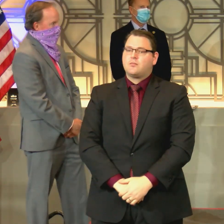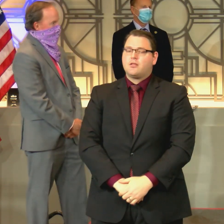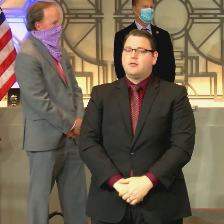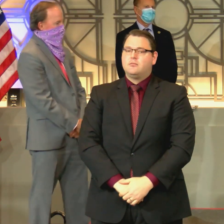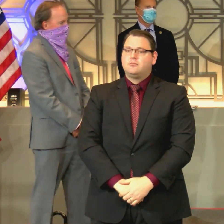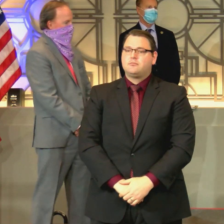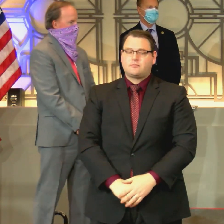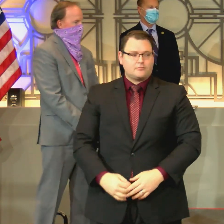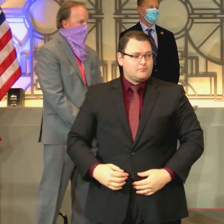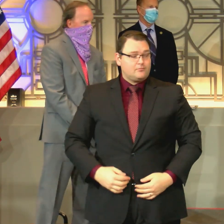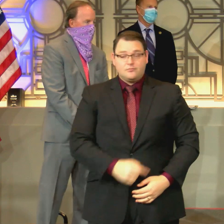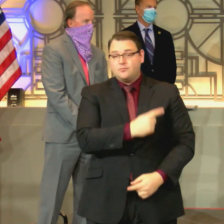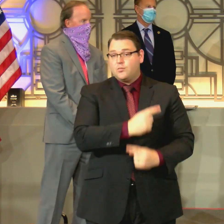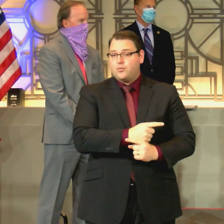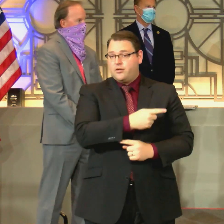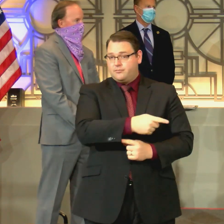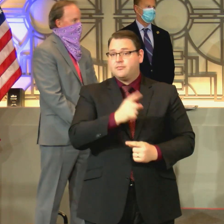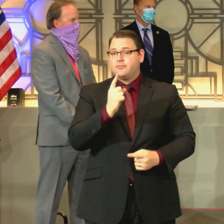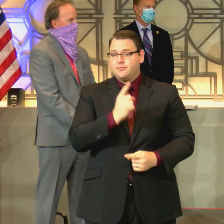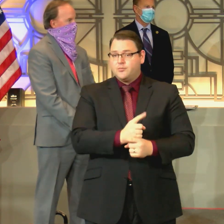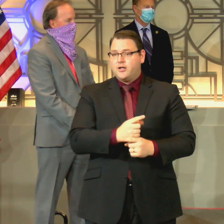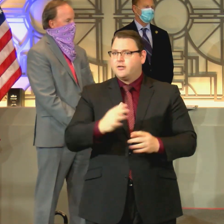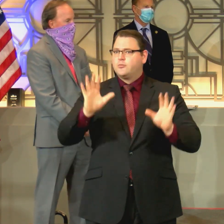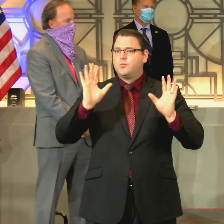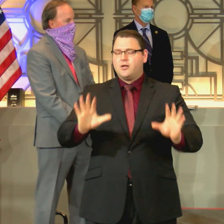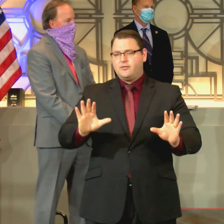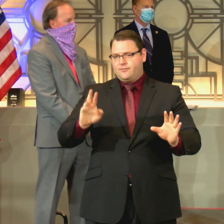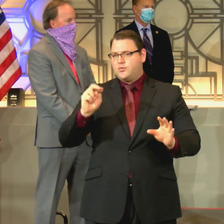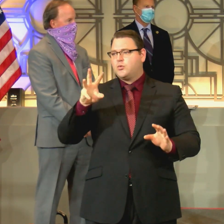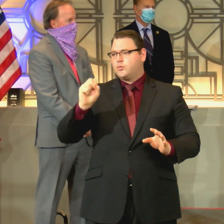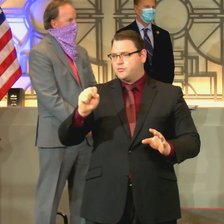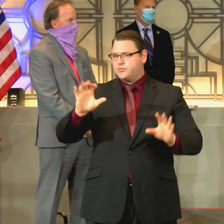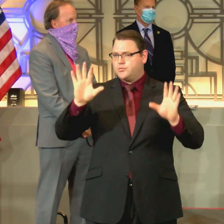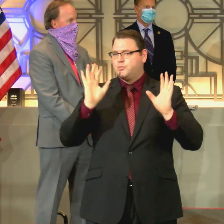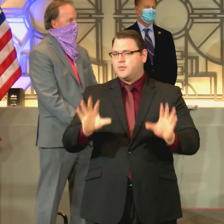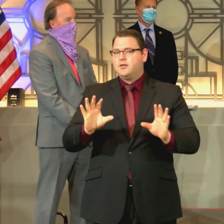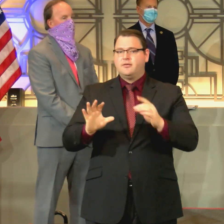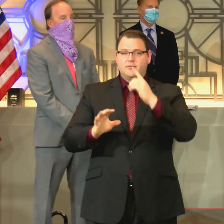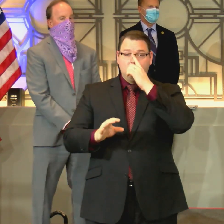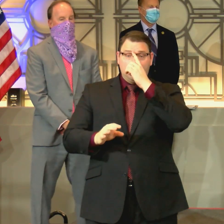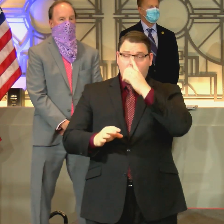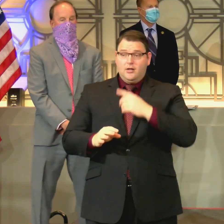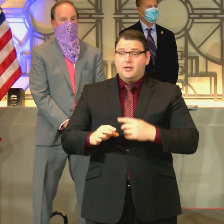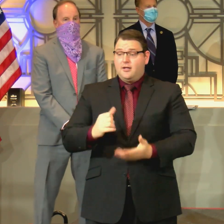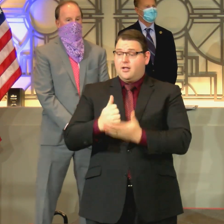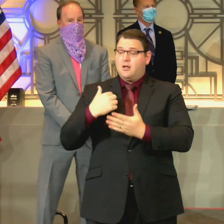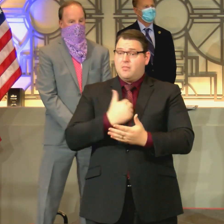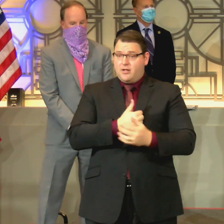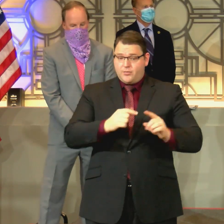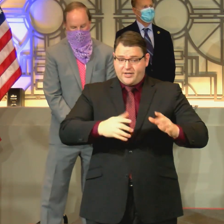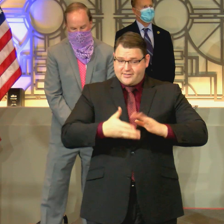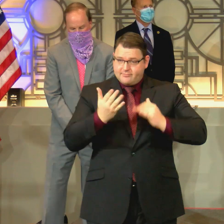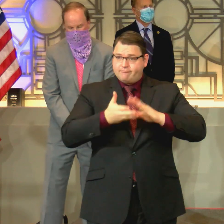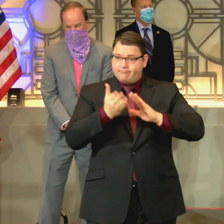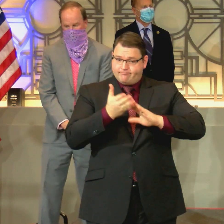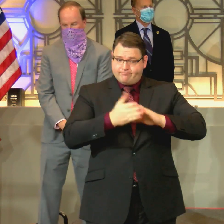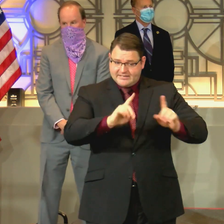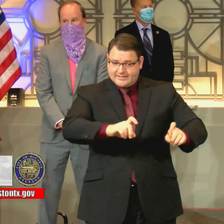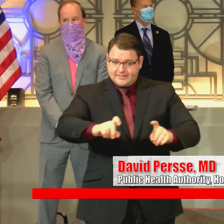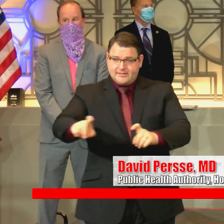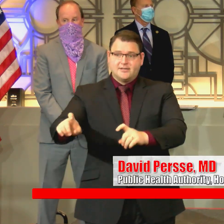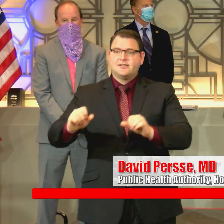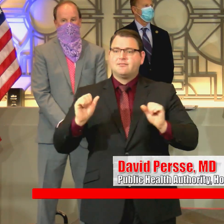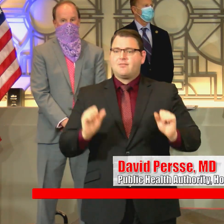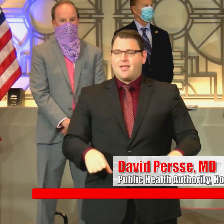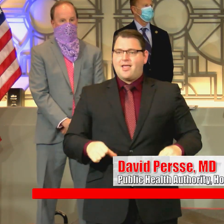Thank you, Mayor. And yes, that's excellent news to hear. So that's going to help us with our testing and maintain that capacity for folks that want to